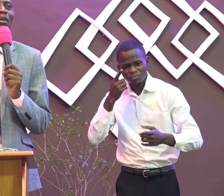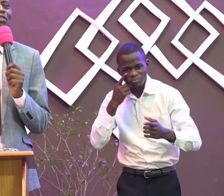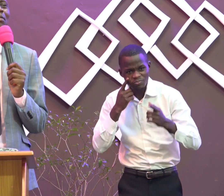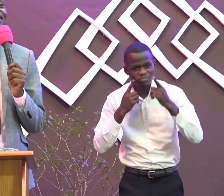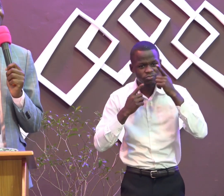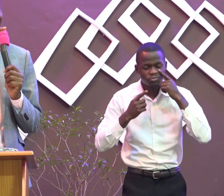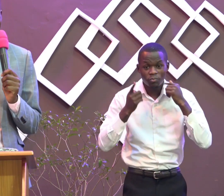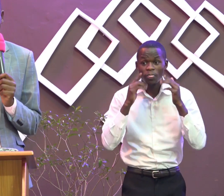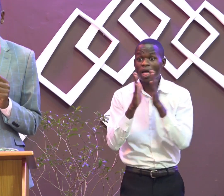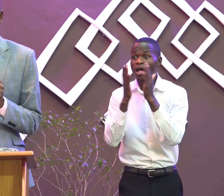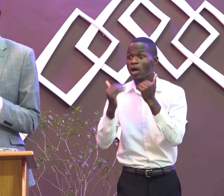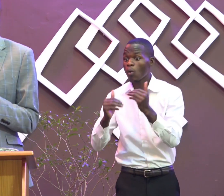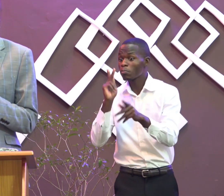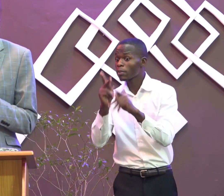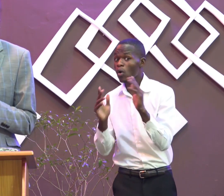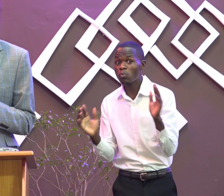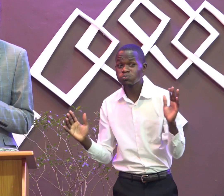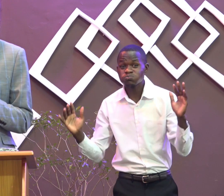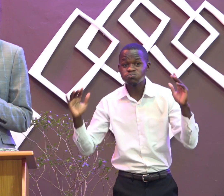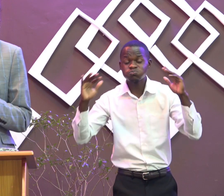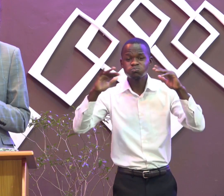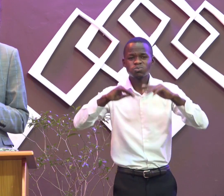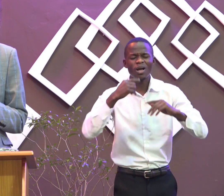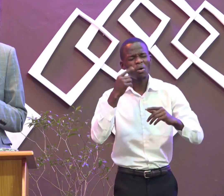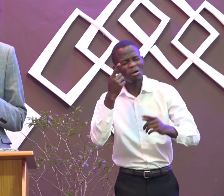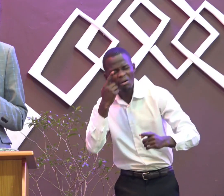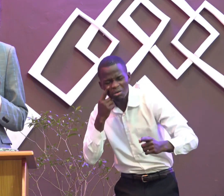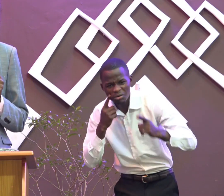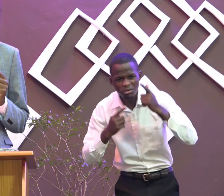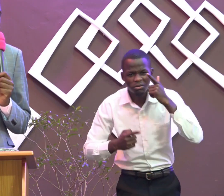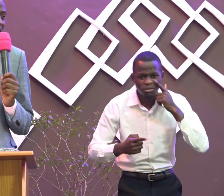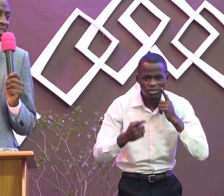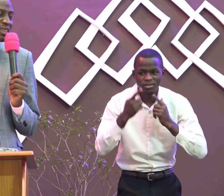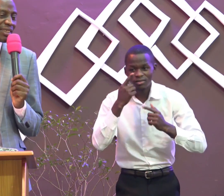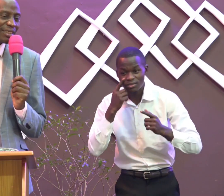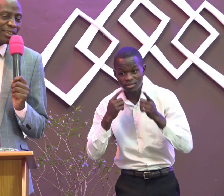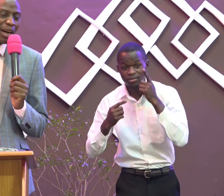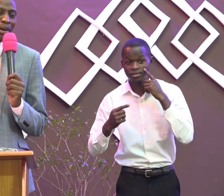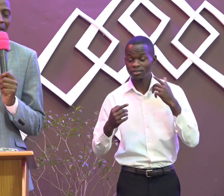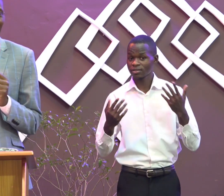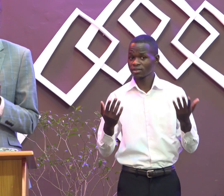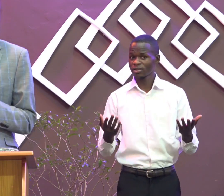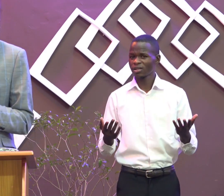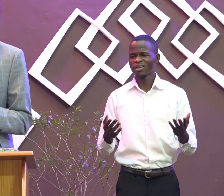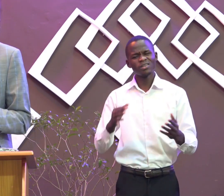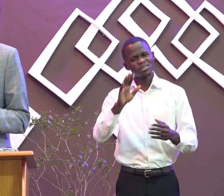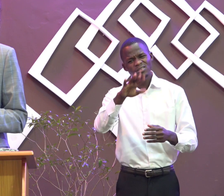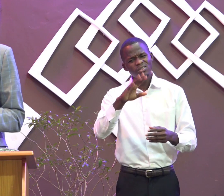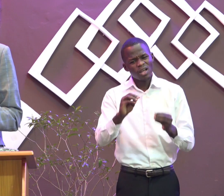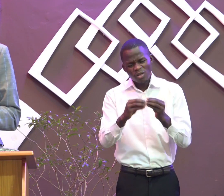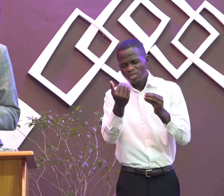Ndabyenze abantu ne bajja. And people gathered. And he was wailing. Abana